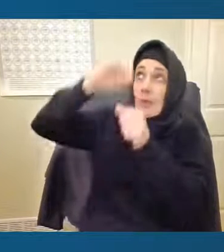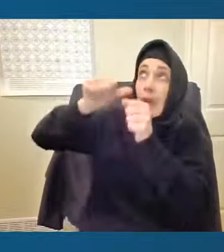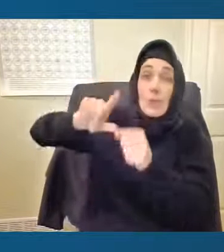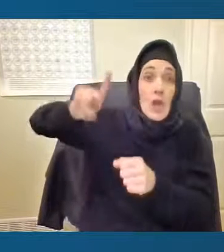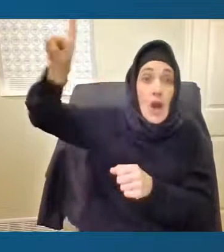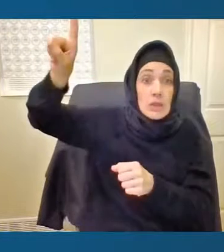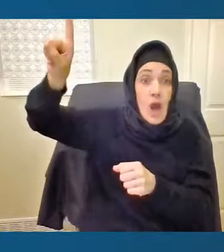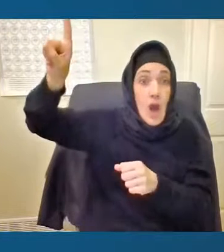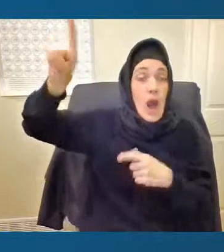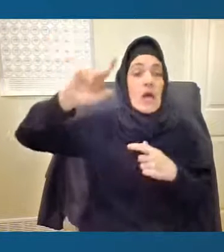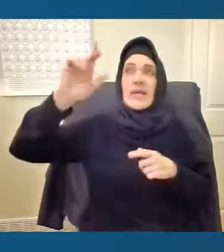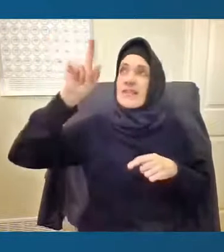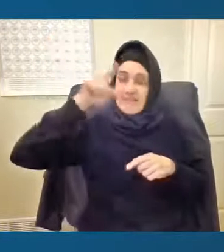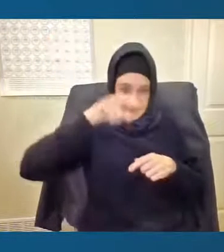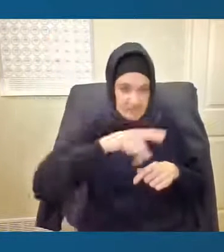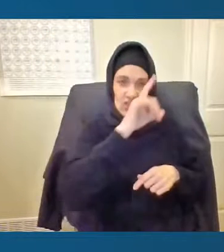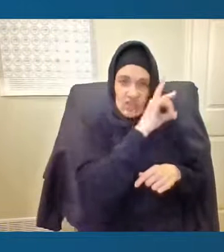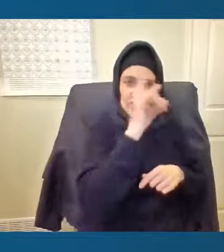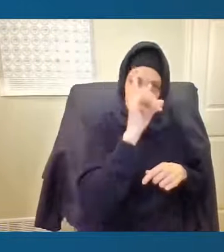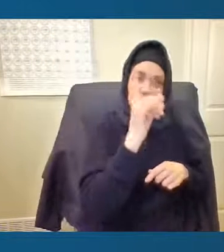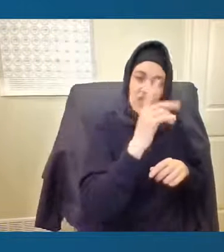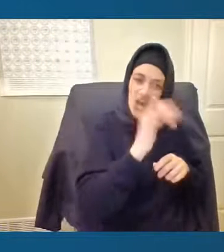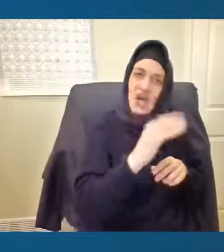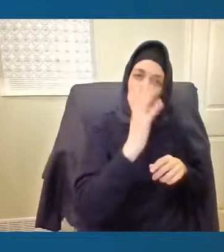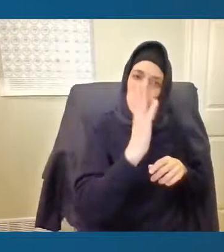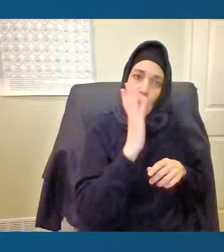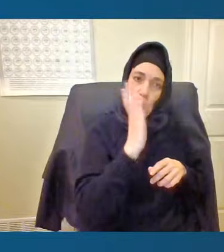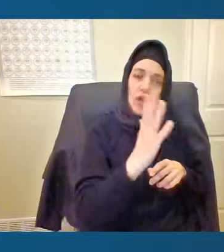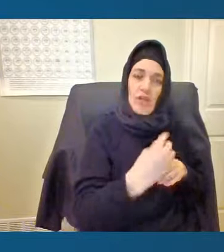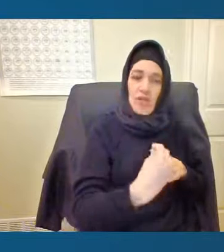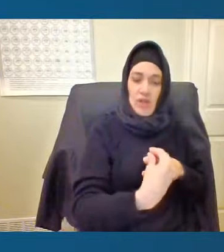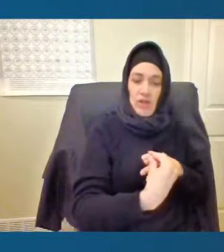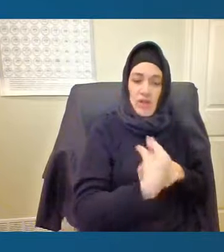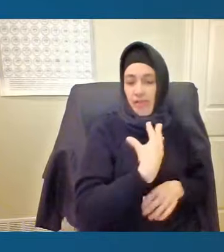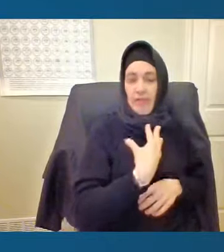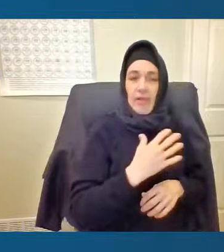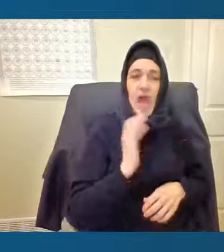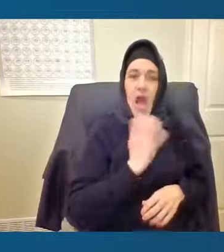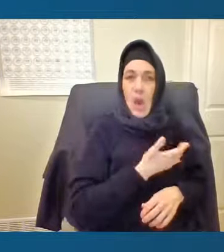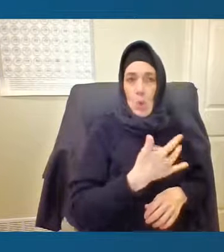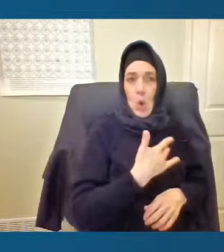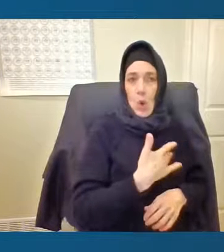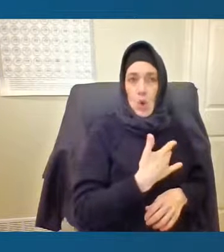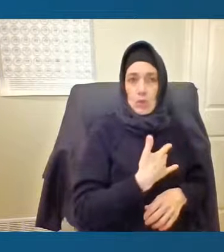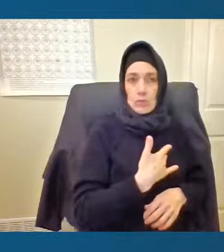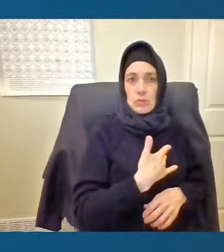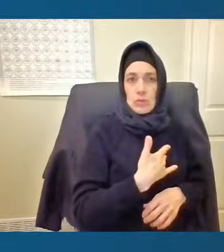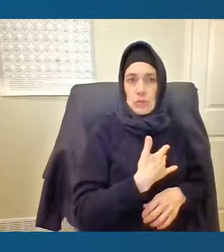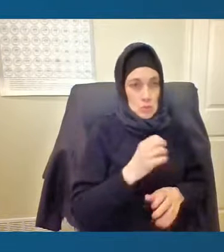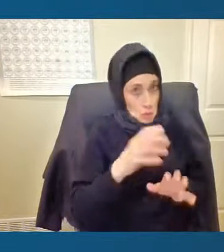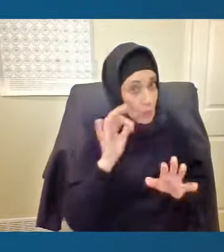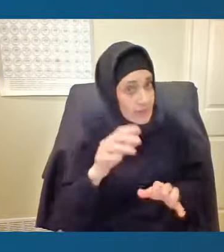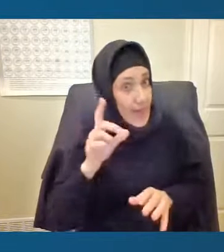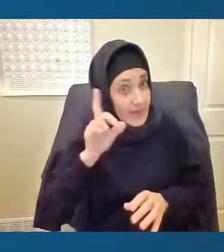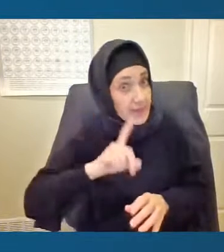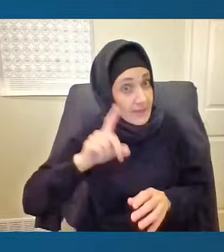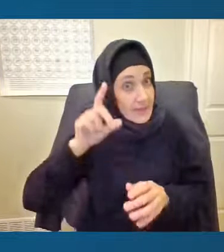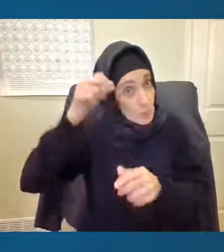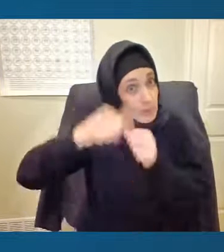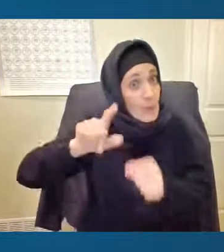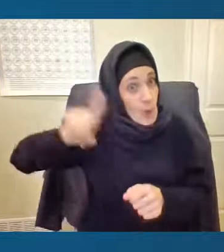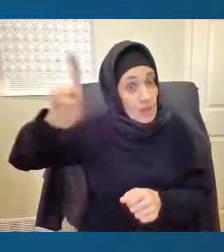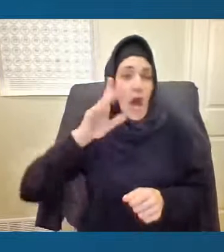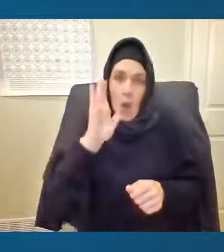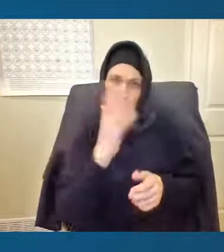it backs away. So that's the function of that dhikr, right? Pushing shaitan away. Number three, yazilul ham.